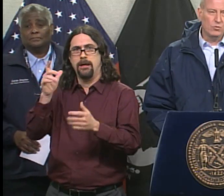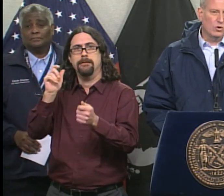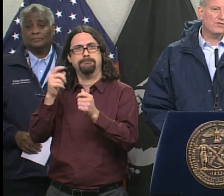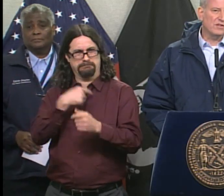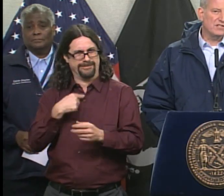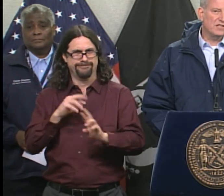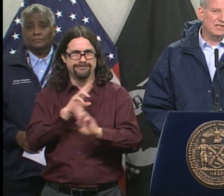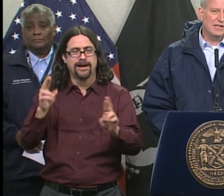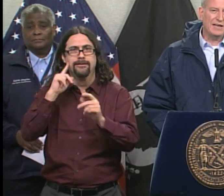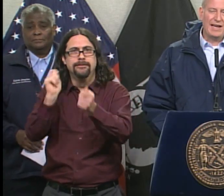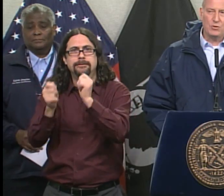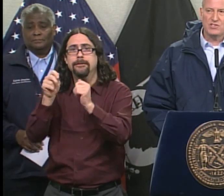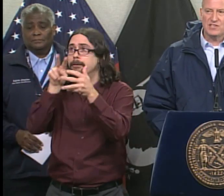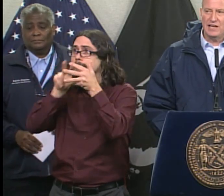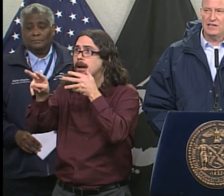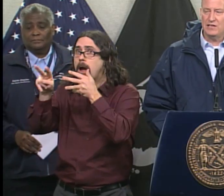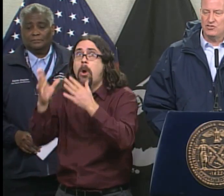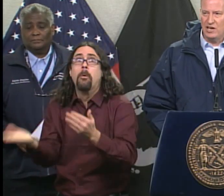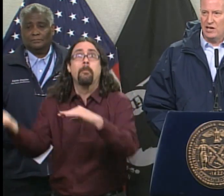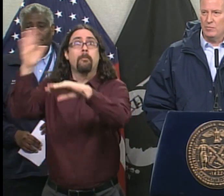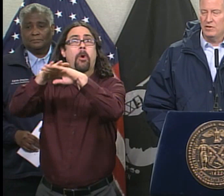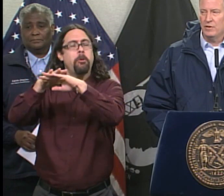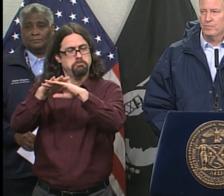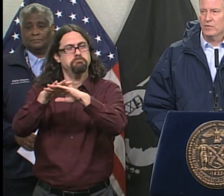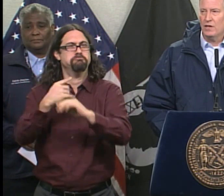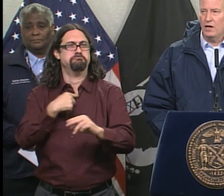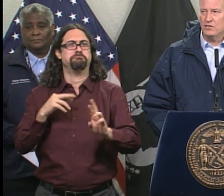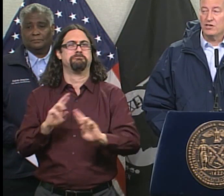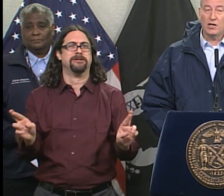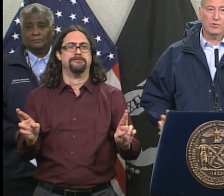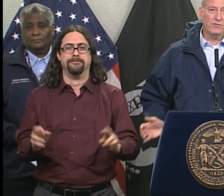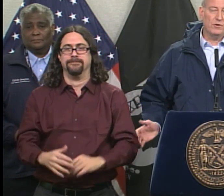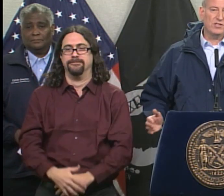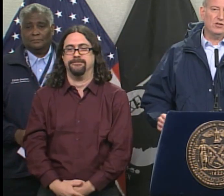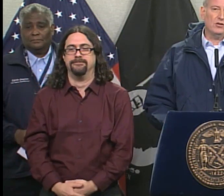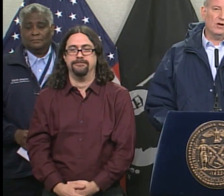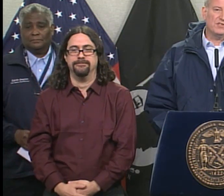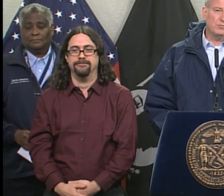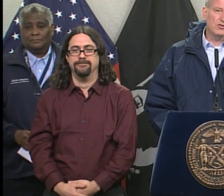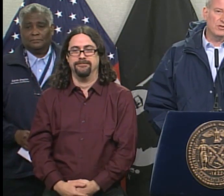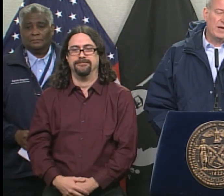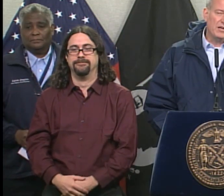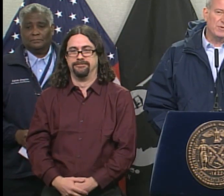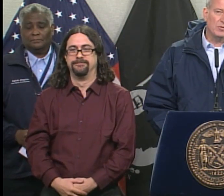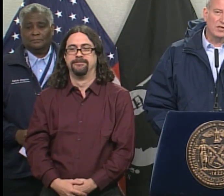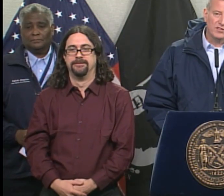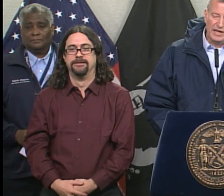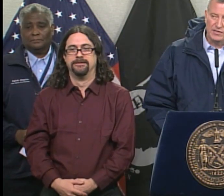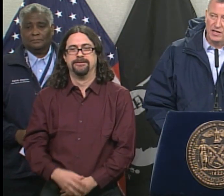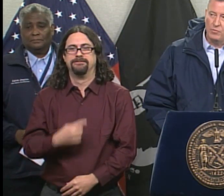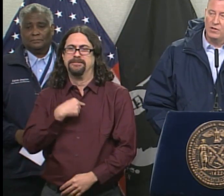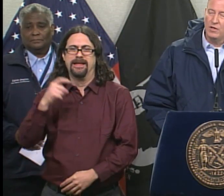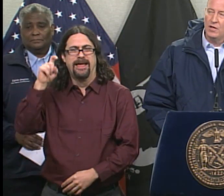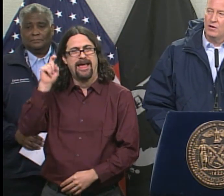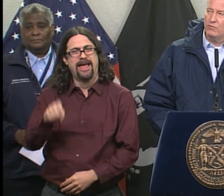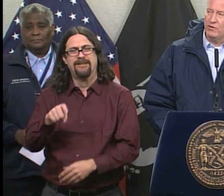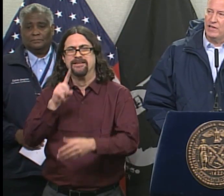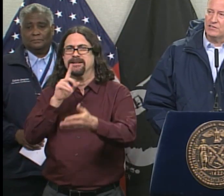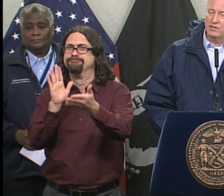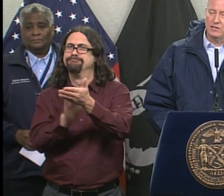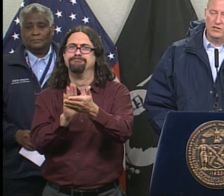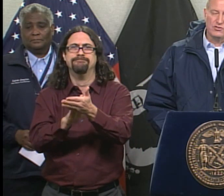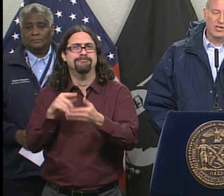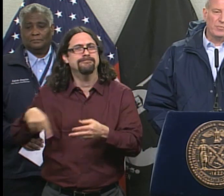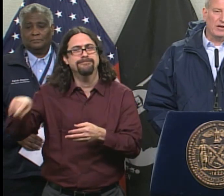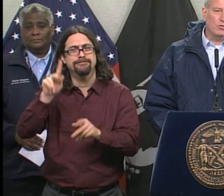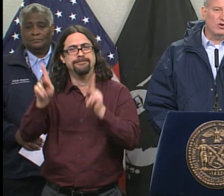everyone who works for the city did an outstanding job. Starting with the folks here at the Office of Emergency Management, I want to thank them for the